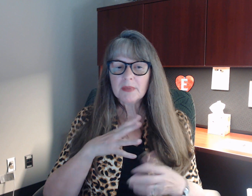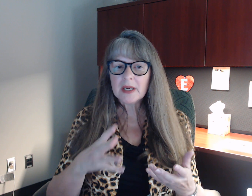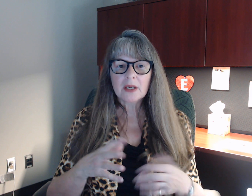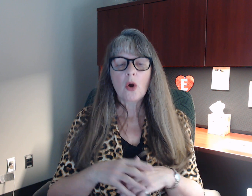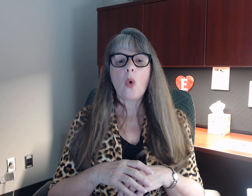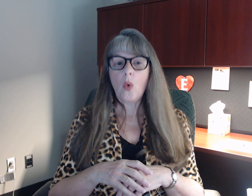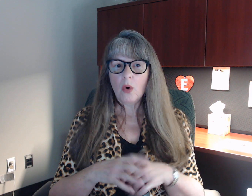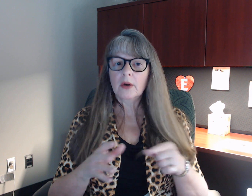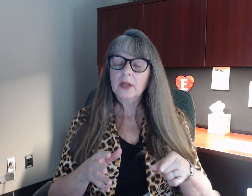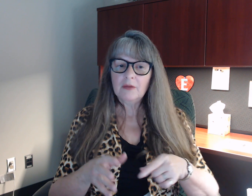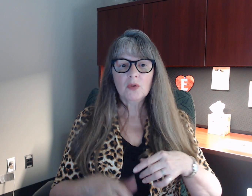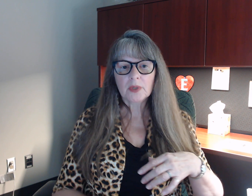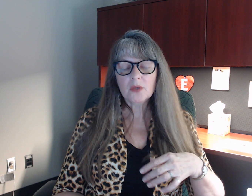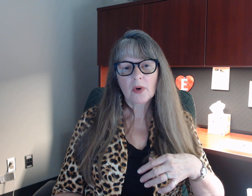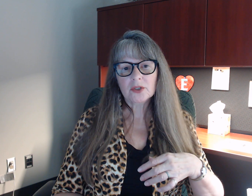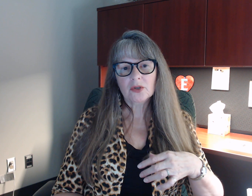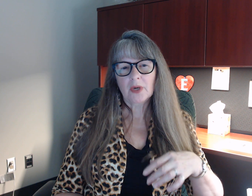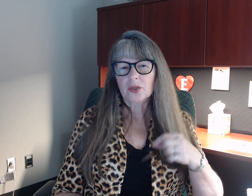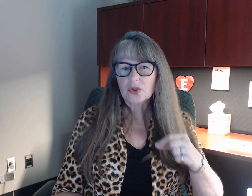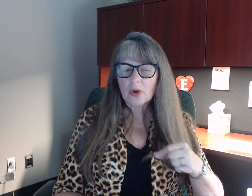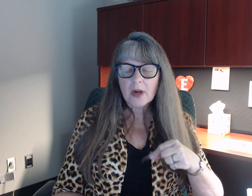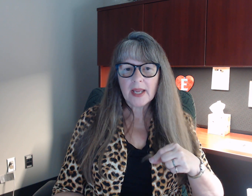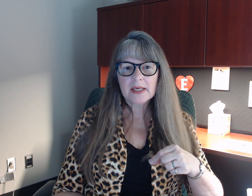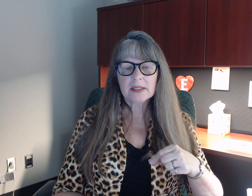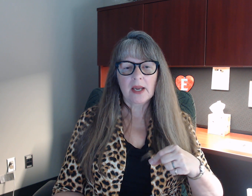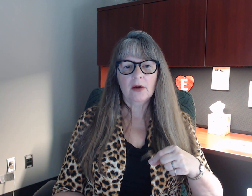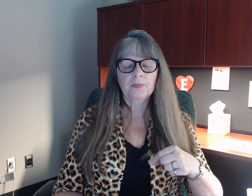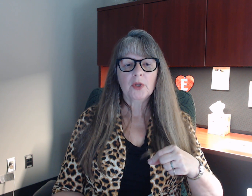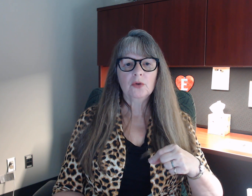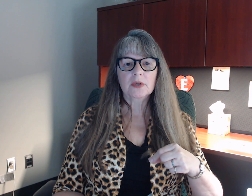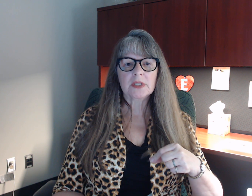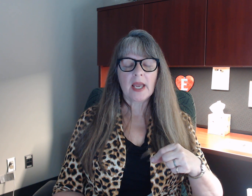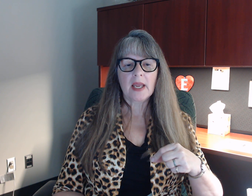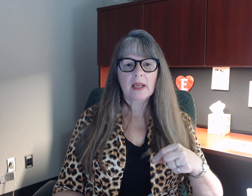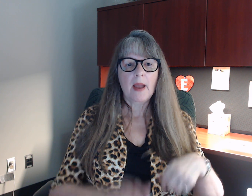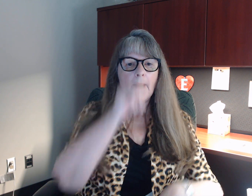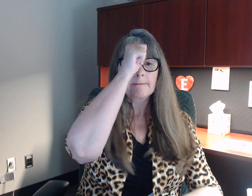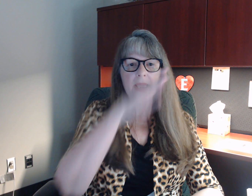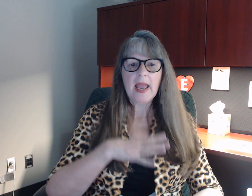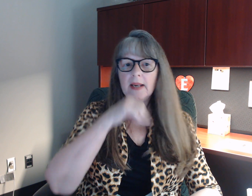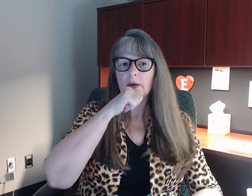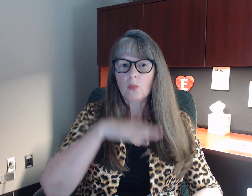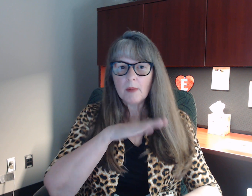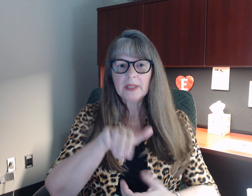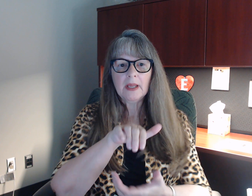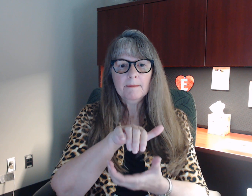groomsmen, or if you really wanted to do it in strong ASL, you could say a man and a woman get